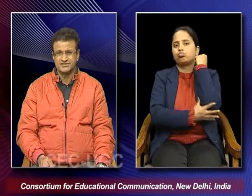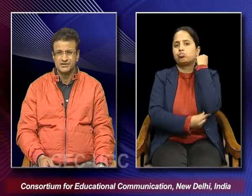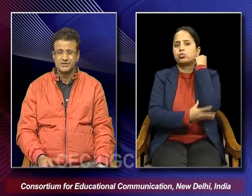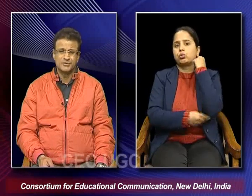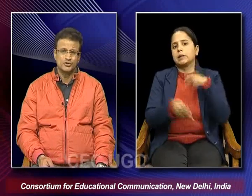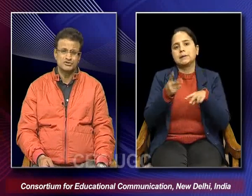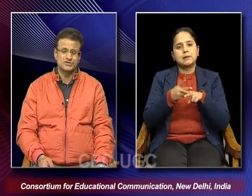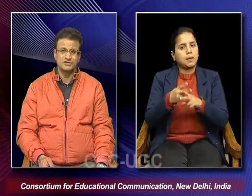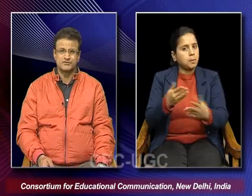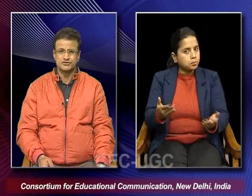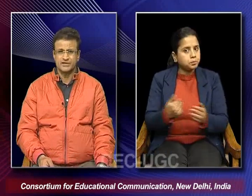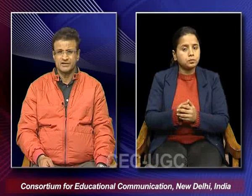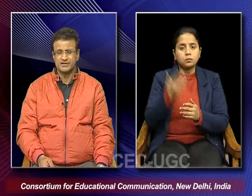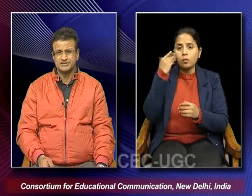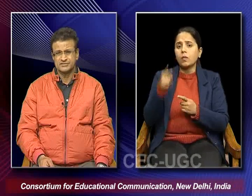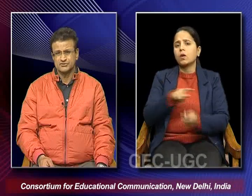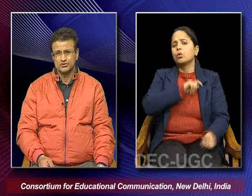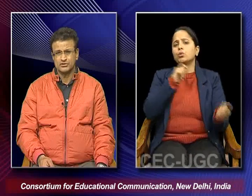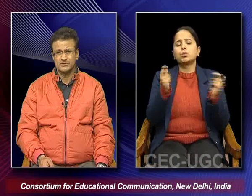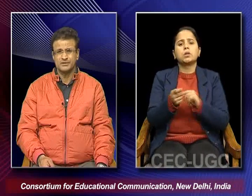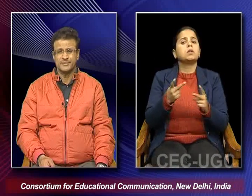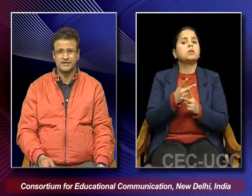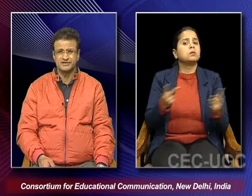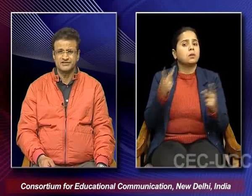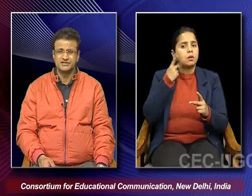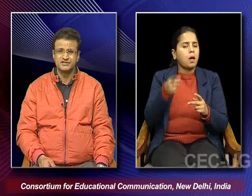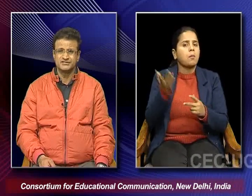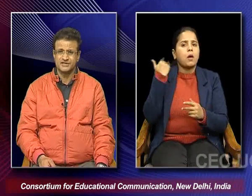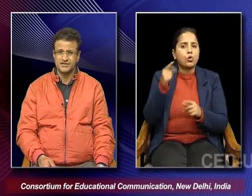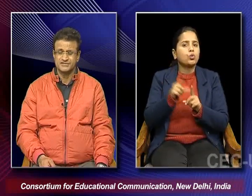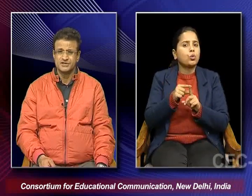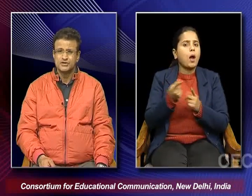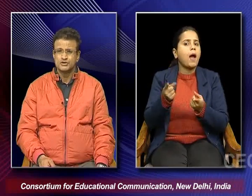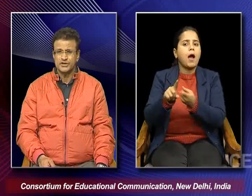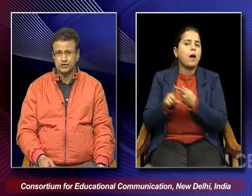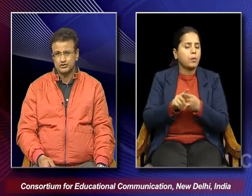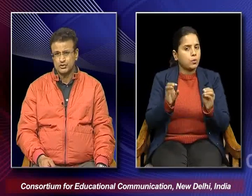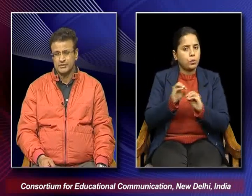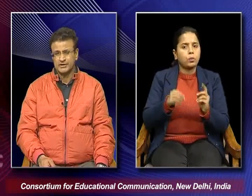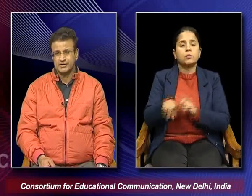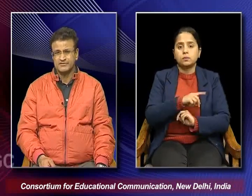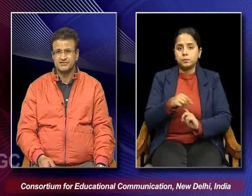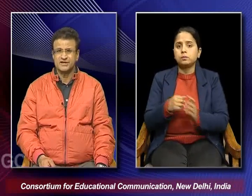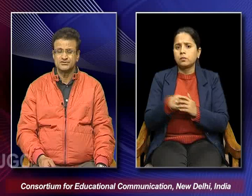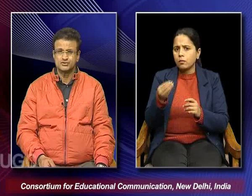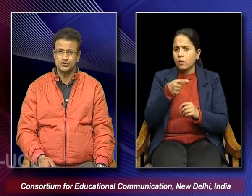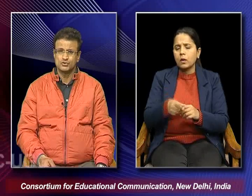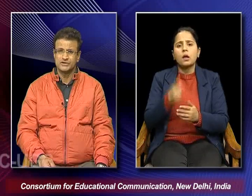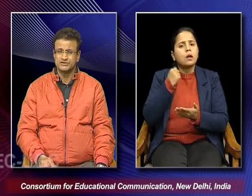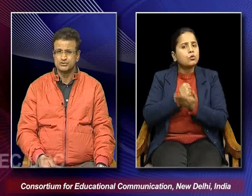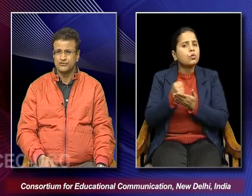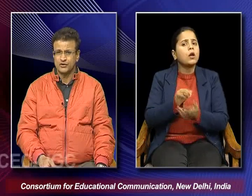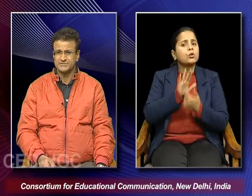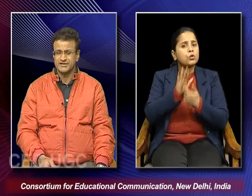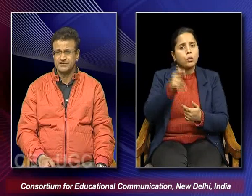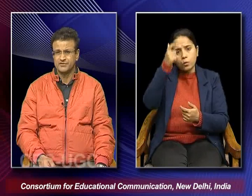sense, because Green Revolution agriculture was not practiced in these areas. So it also in a way tries to show the